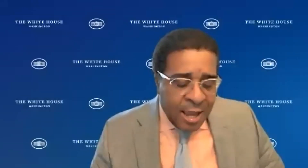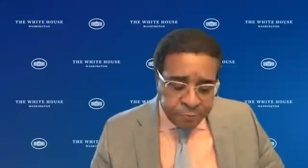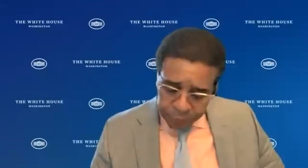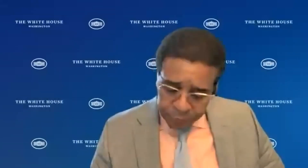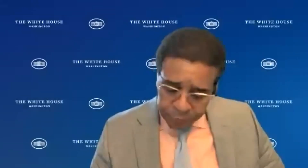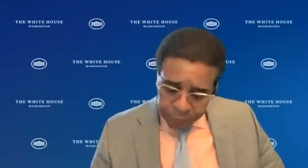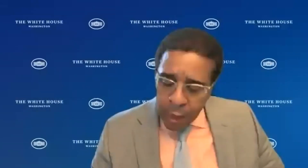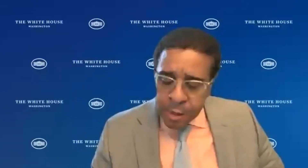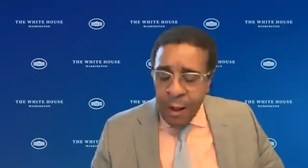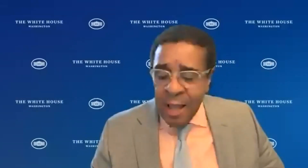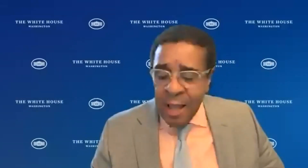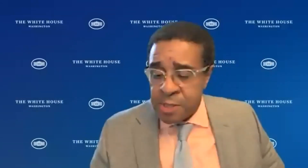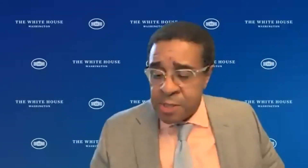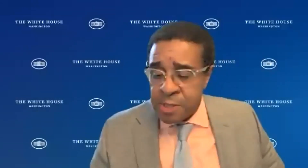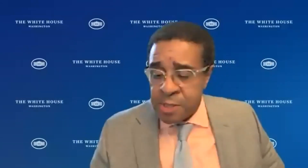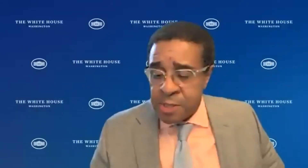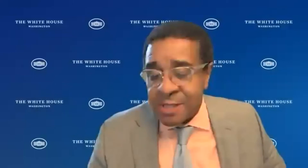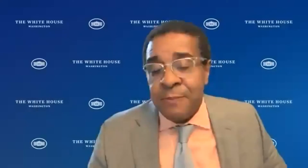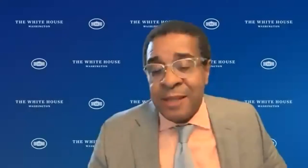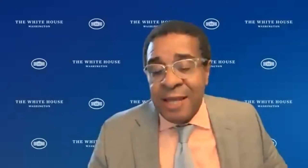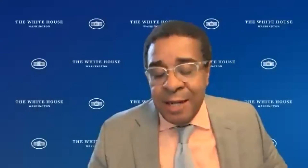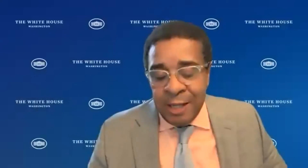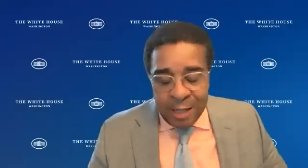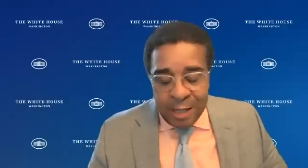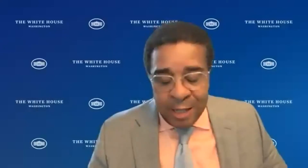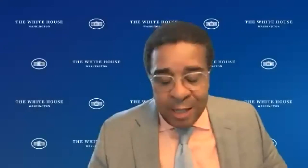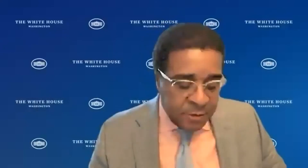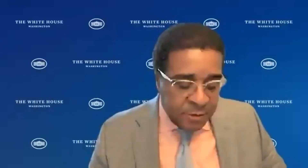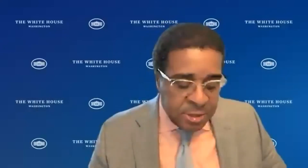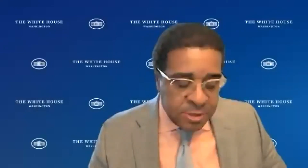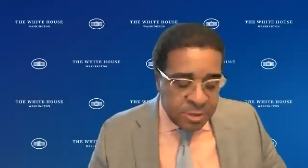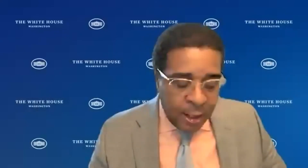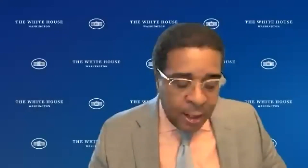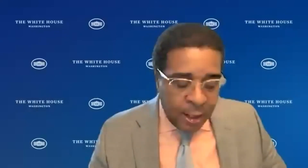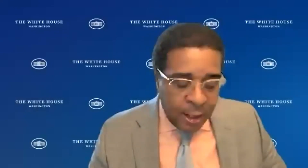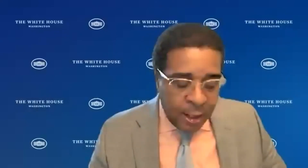is that, as we talked about, especially in the beginning of this